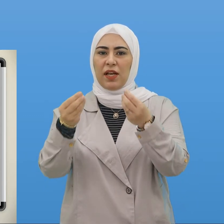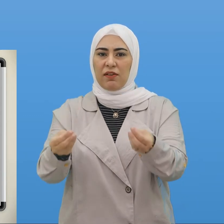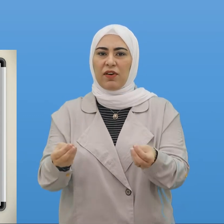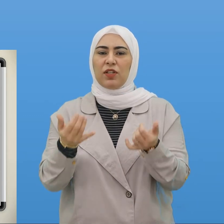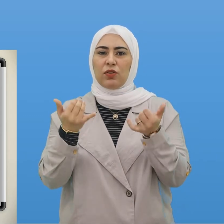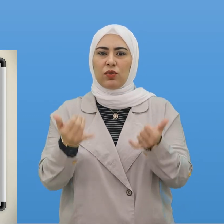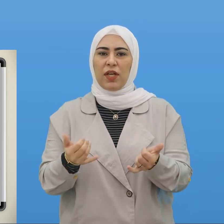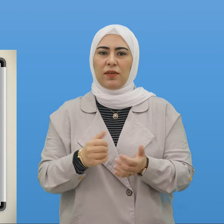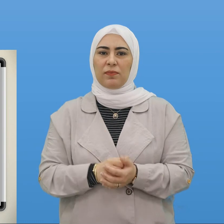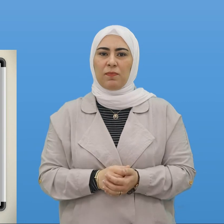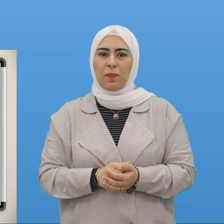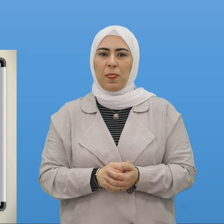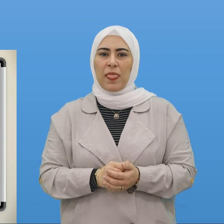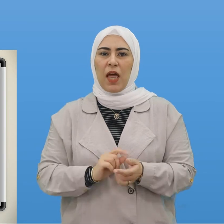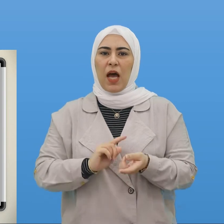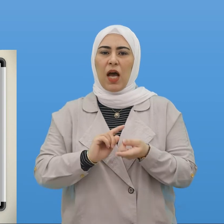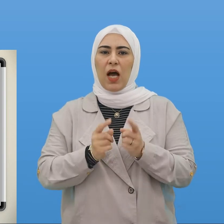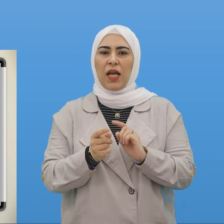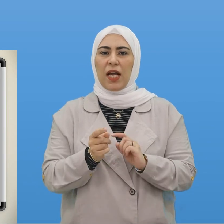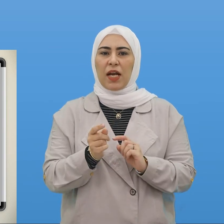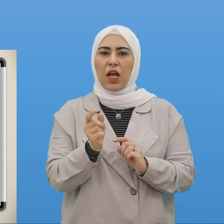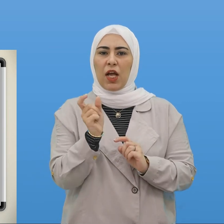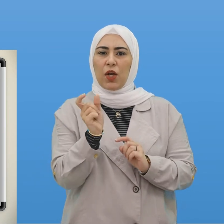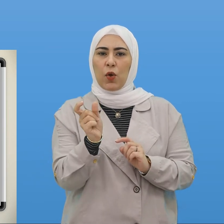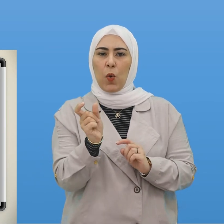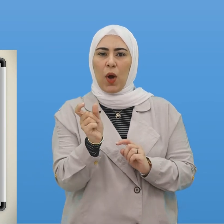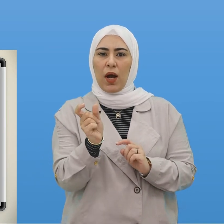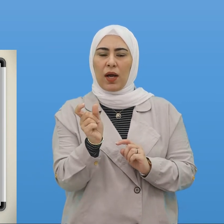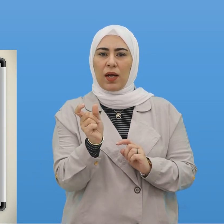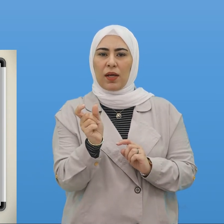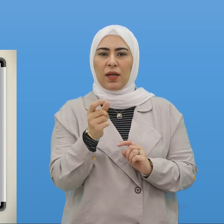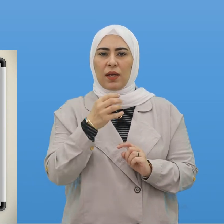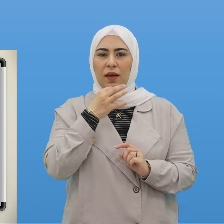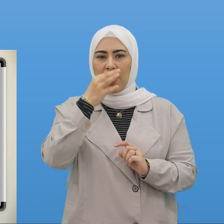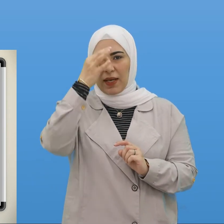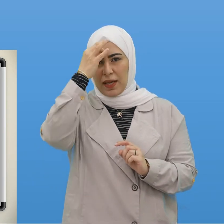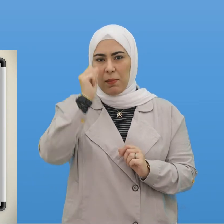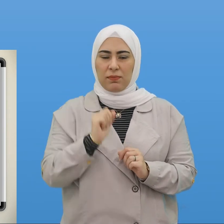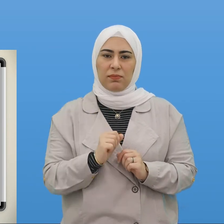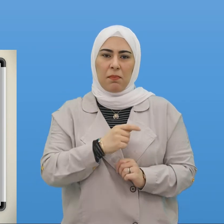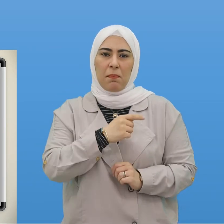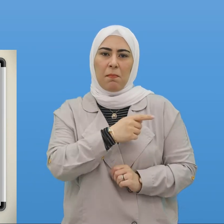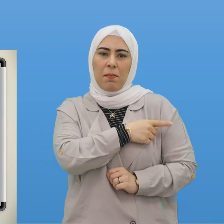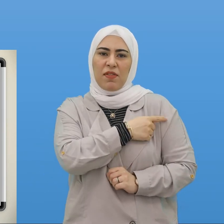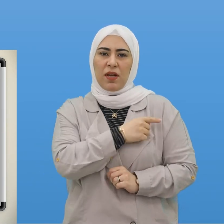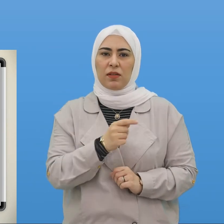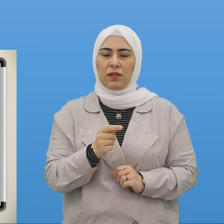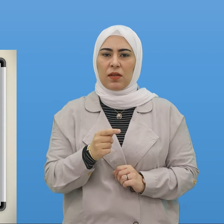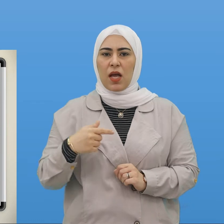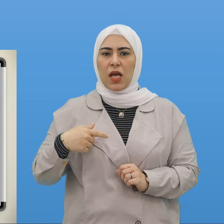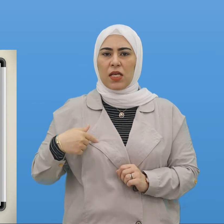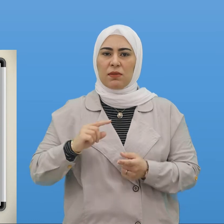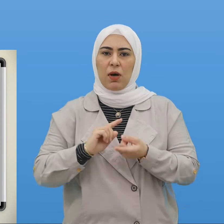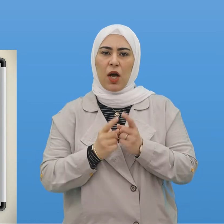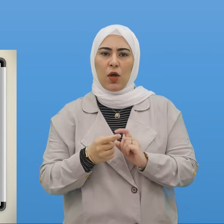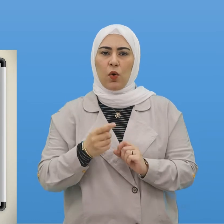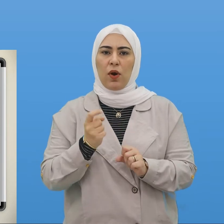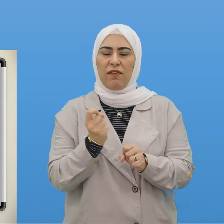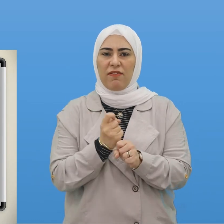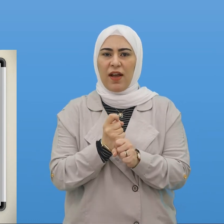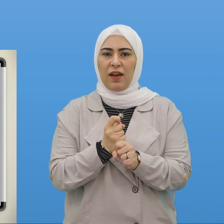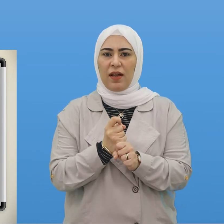today. I can change the word class, for example, a verb into a noun. If I have a noun, I can change it into an